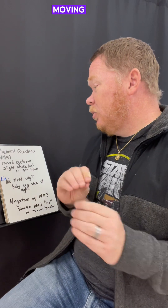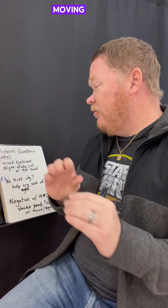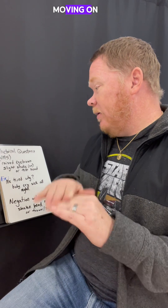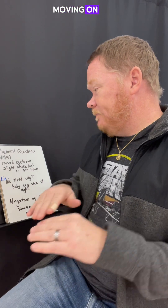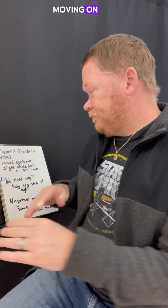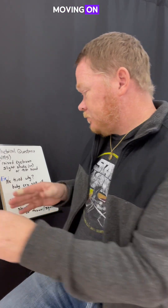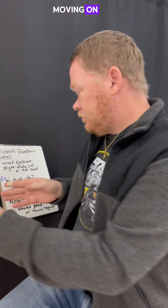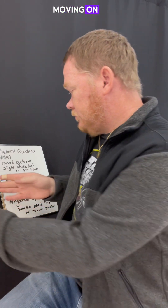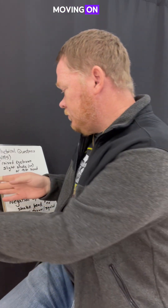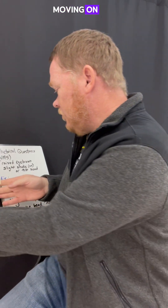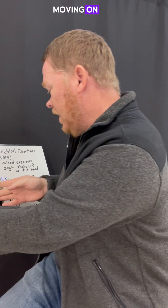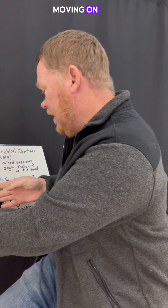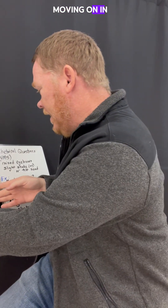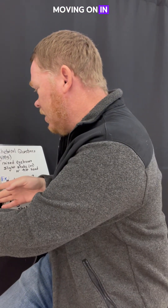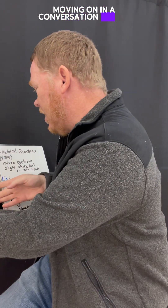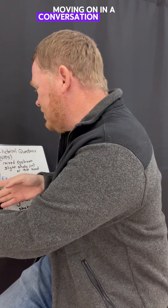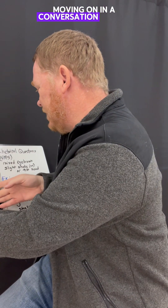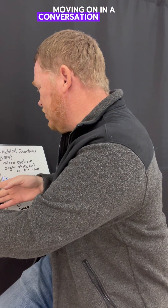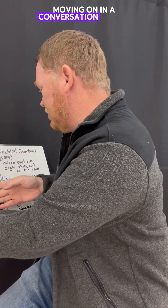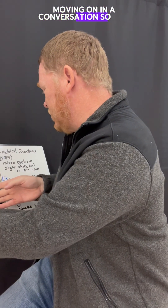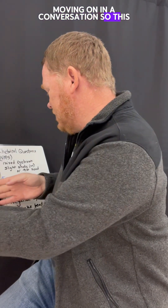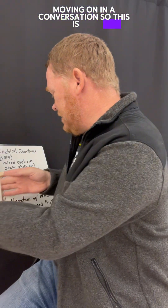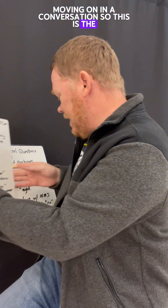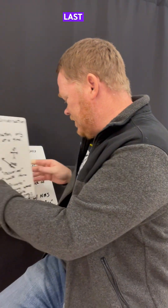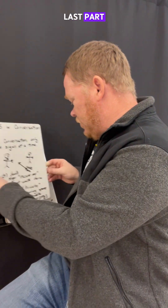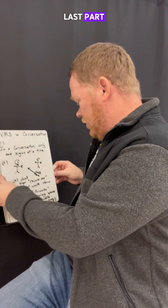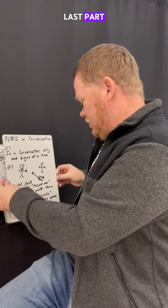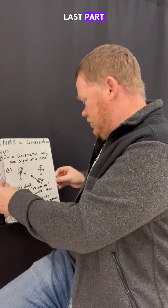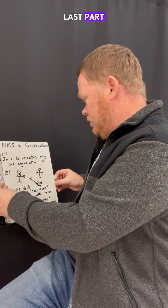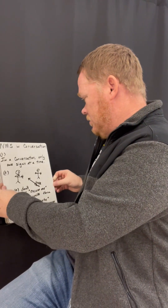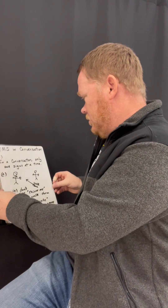on. In a conversation, so this is the last part.